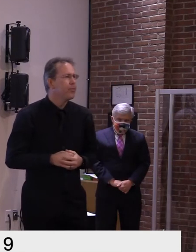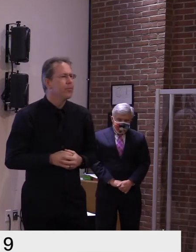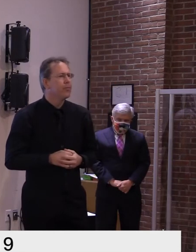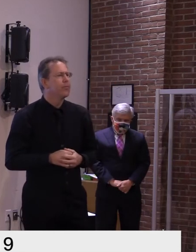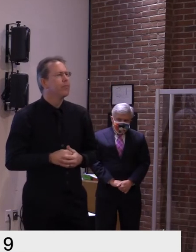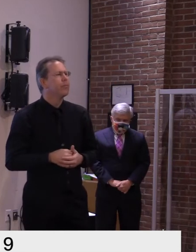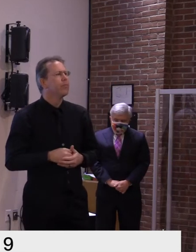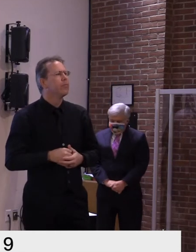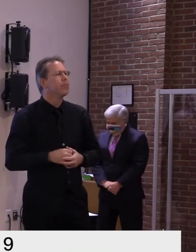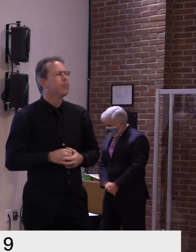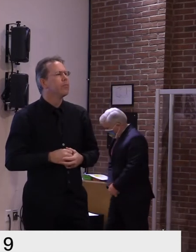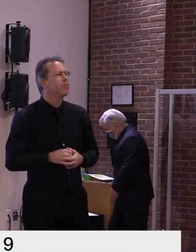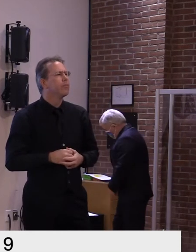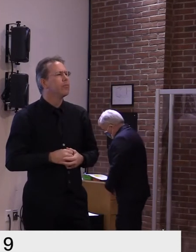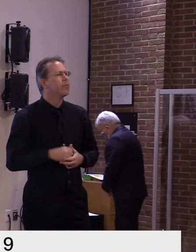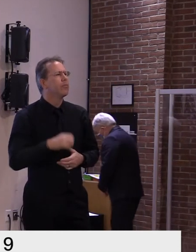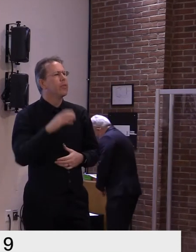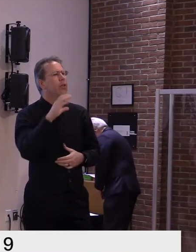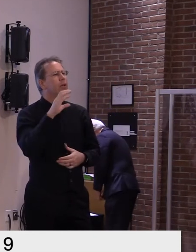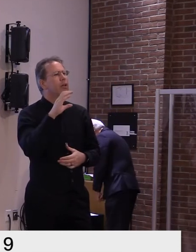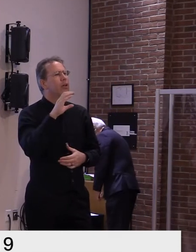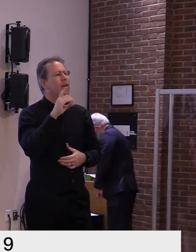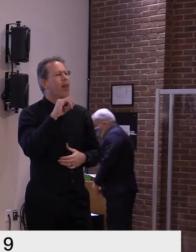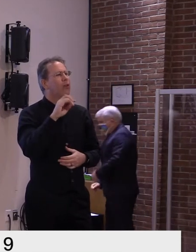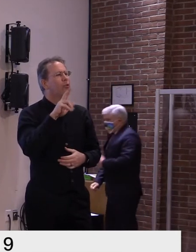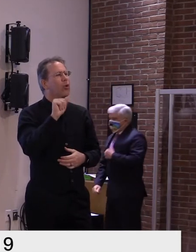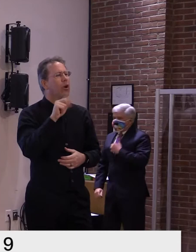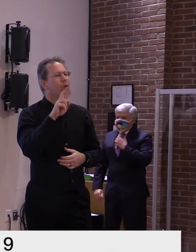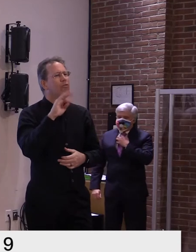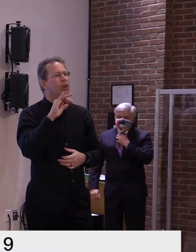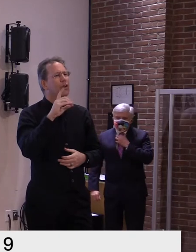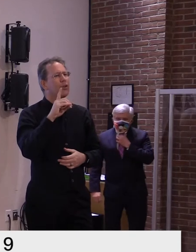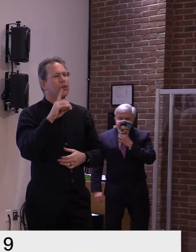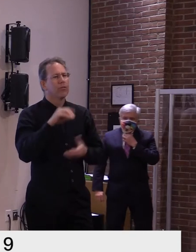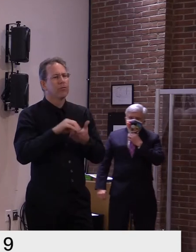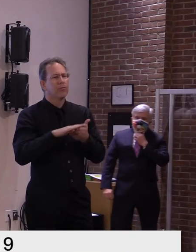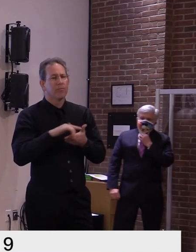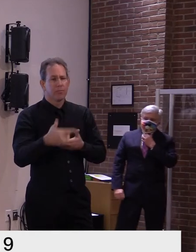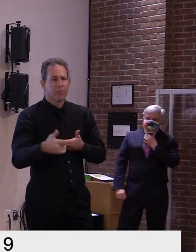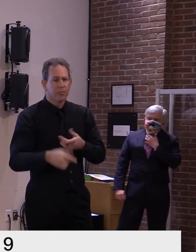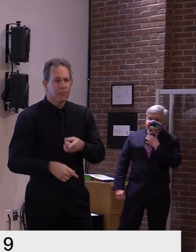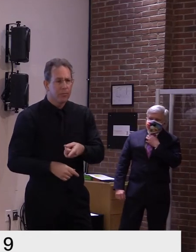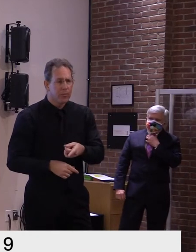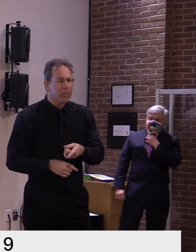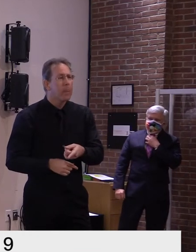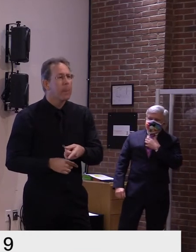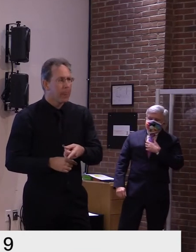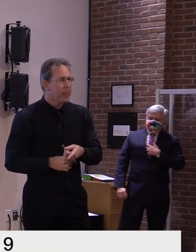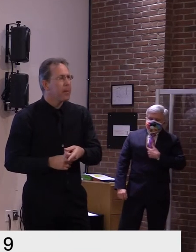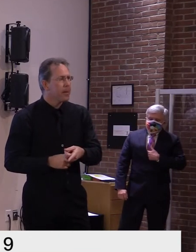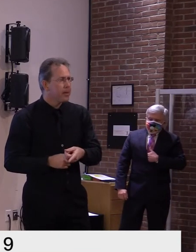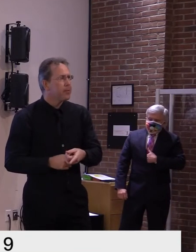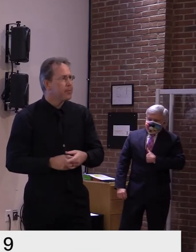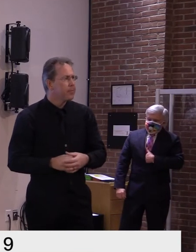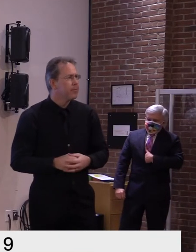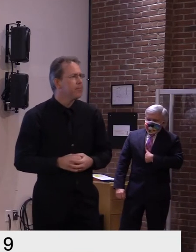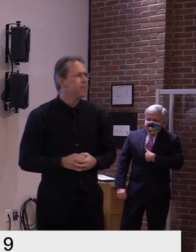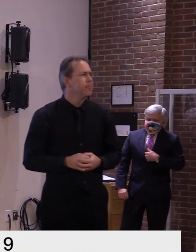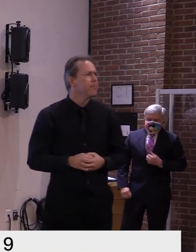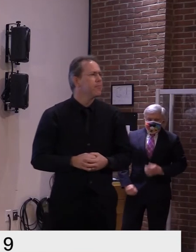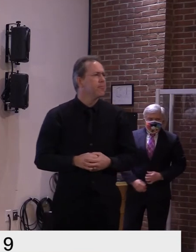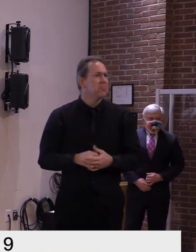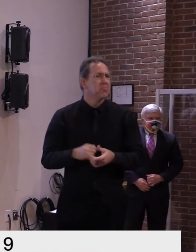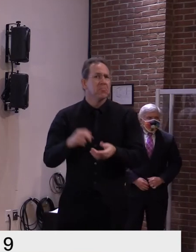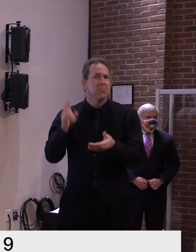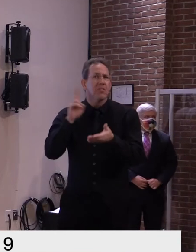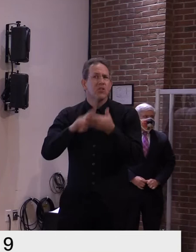Yes, thank you. Good afternoon. This is for Secretary French. As you know, local school boards across the state are in the process of